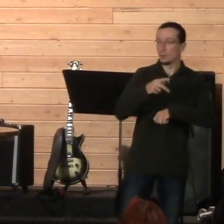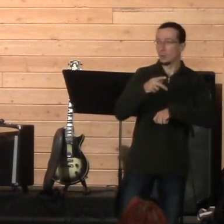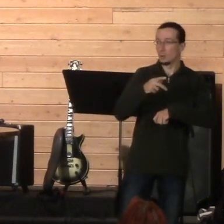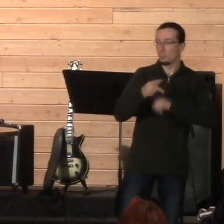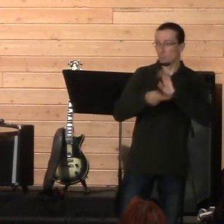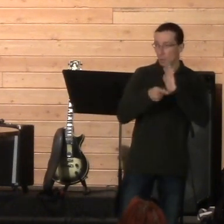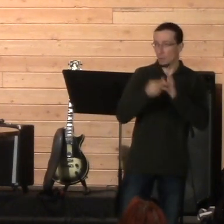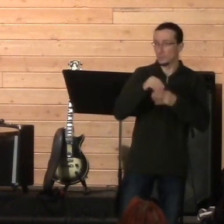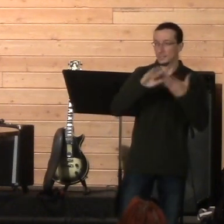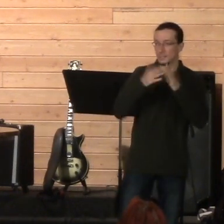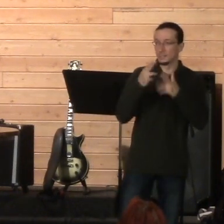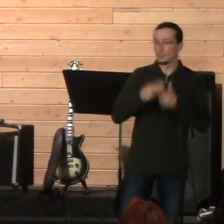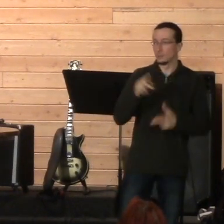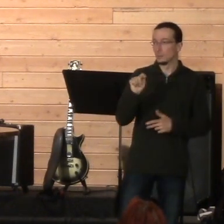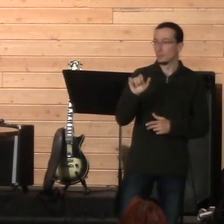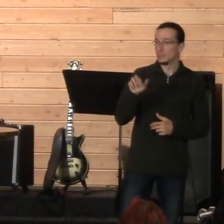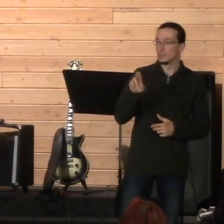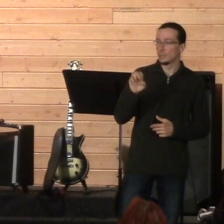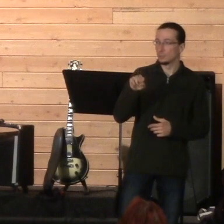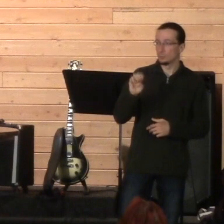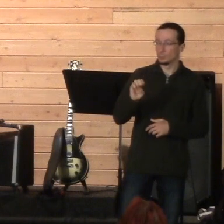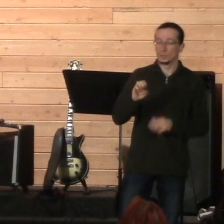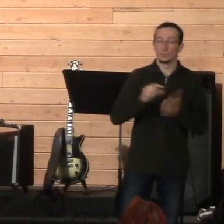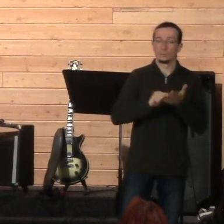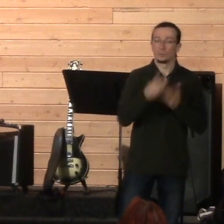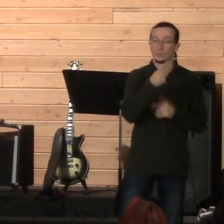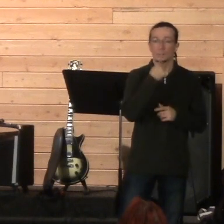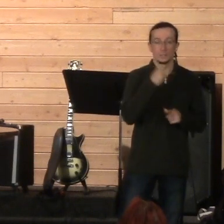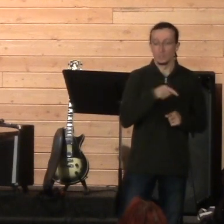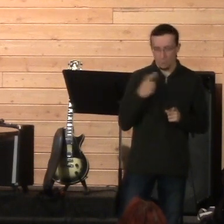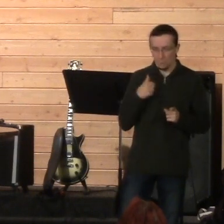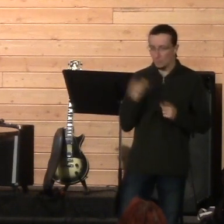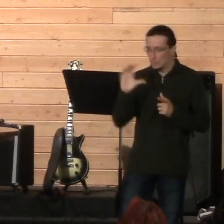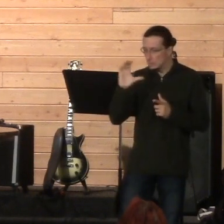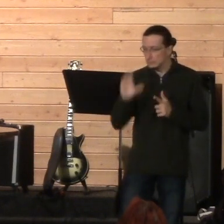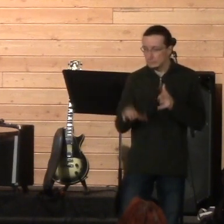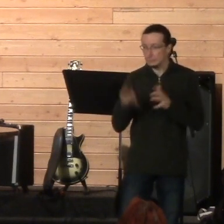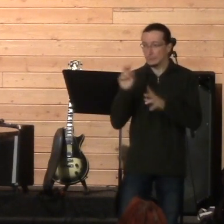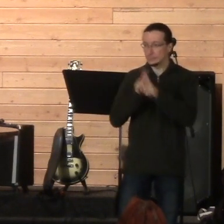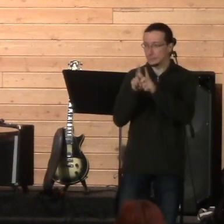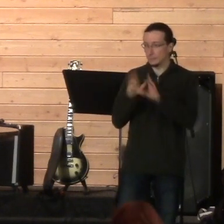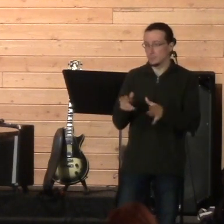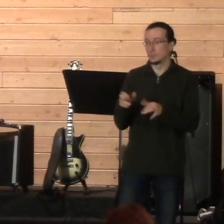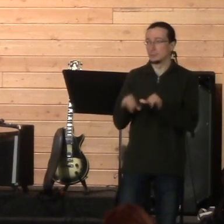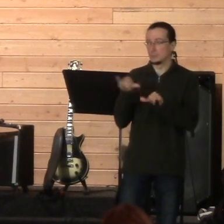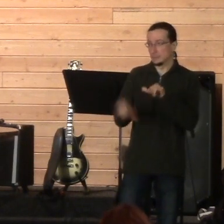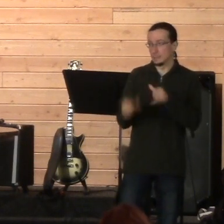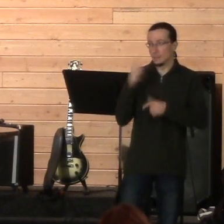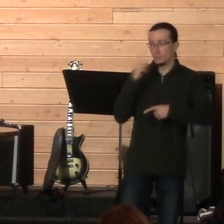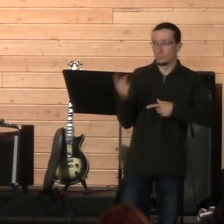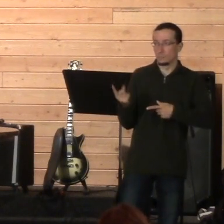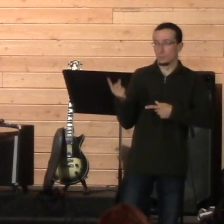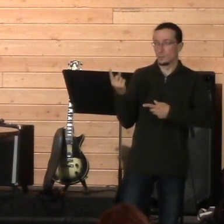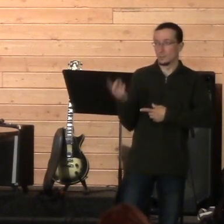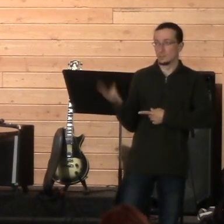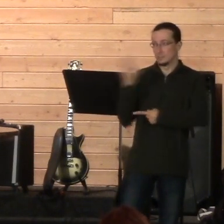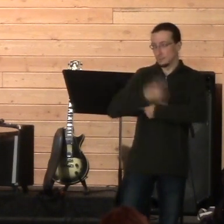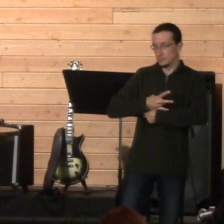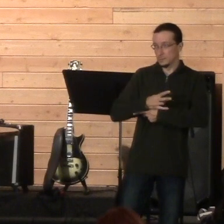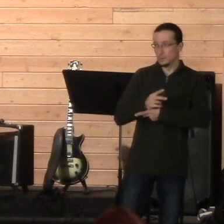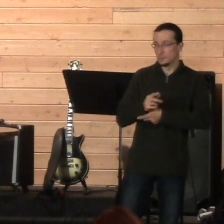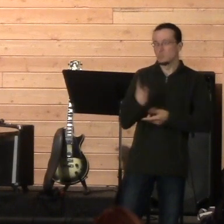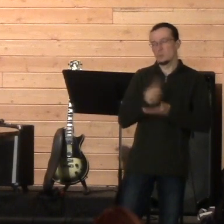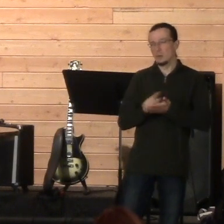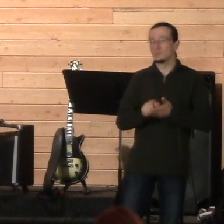Tyre. Verse 4, it says, we sought out the disciples there and stayed with them 7 days. Through the Spirit,